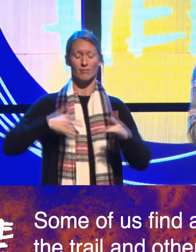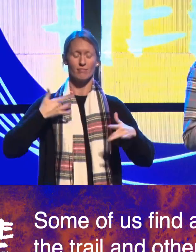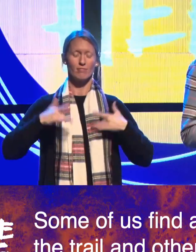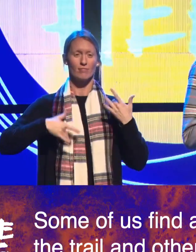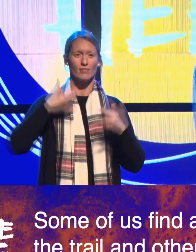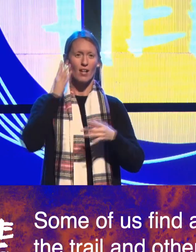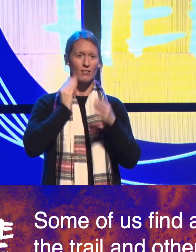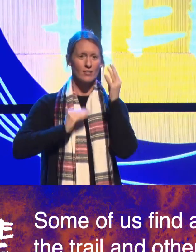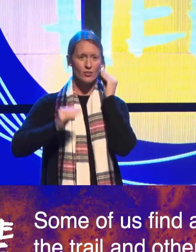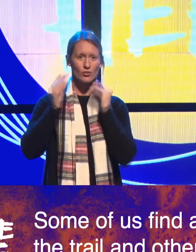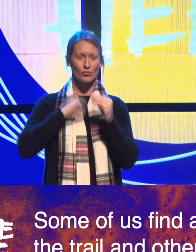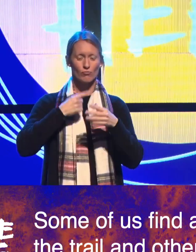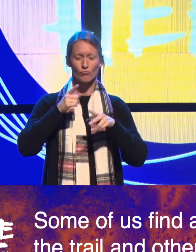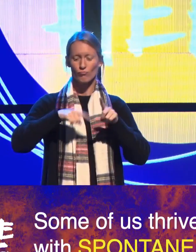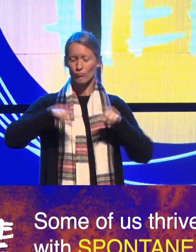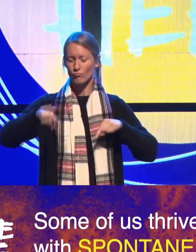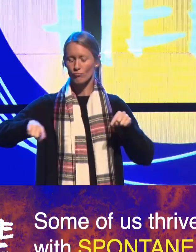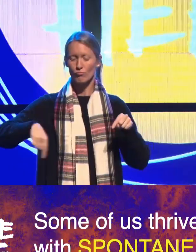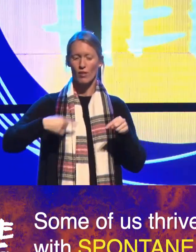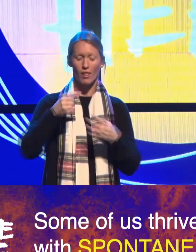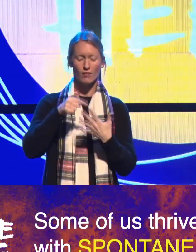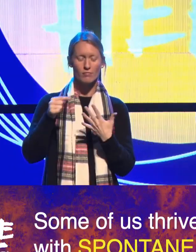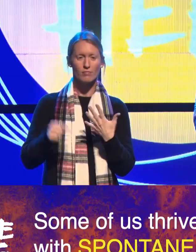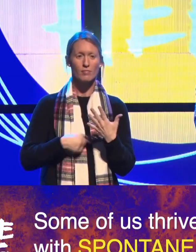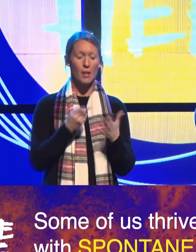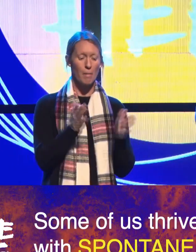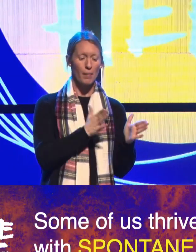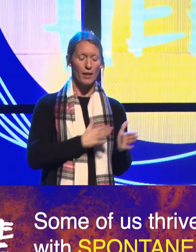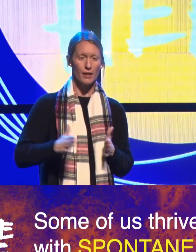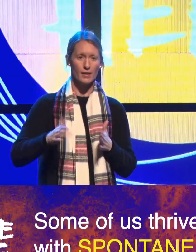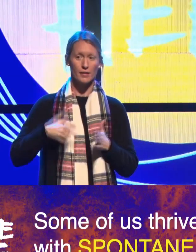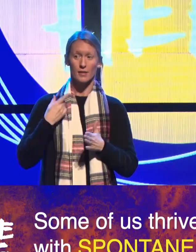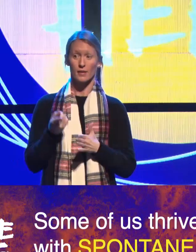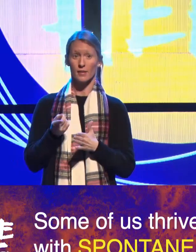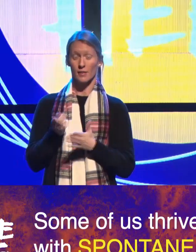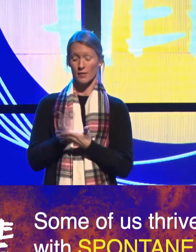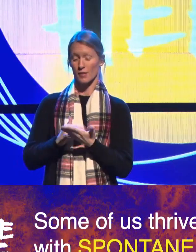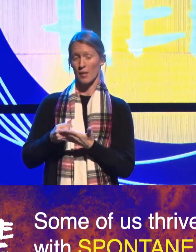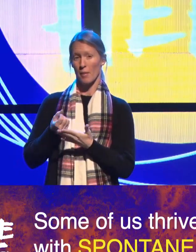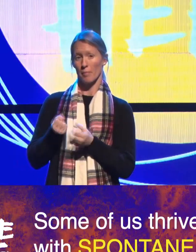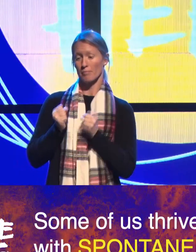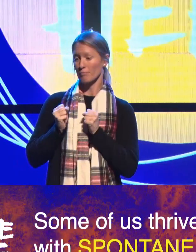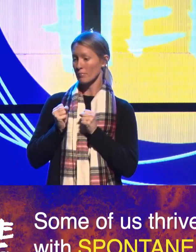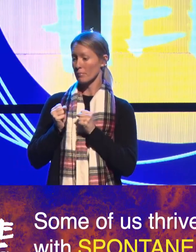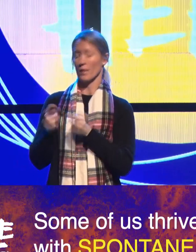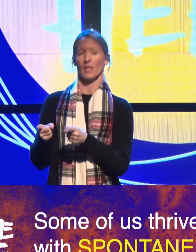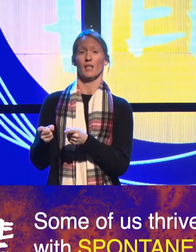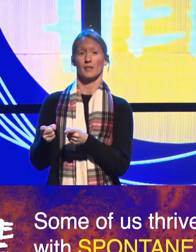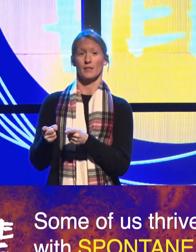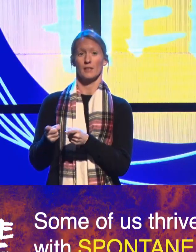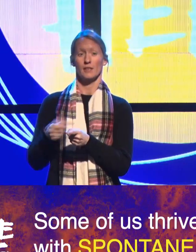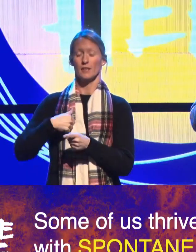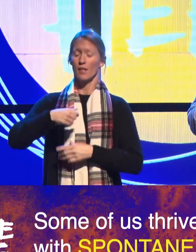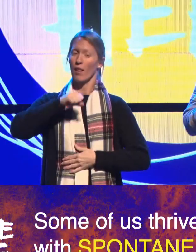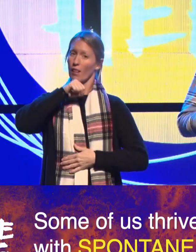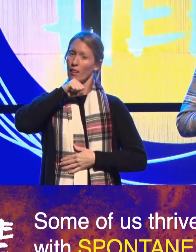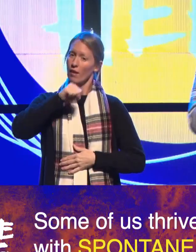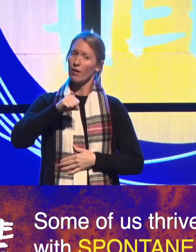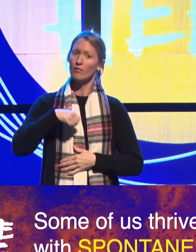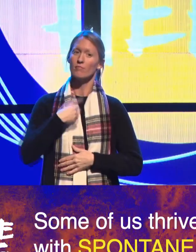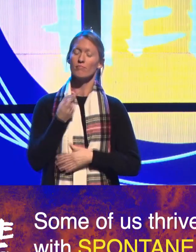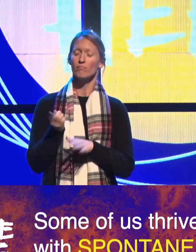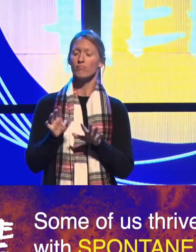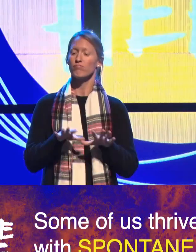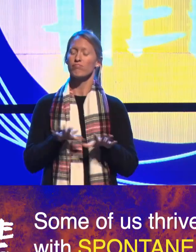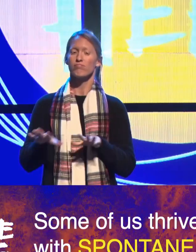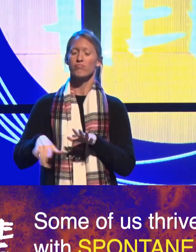us thrive with planning and some of us thrive with spontaneity, right? We just kind of love to take life as it comes our way and others